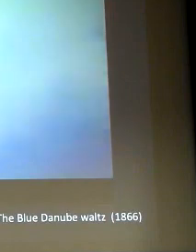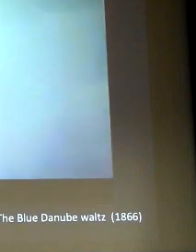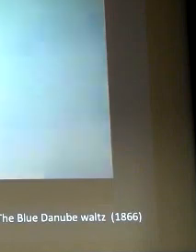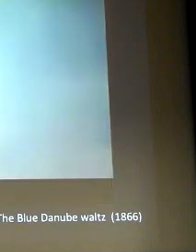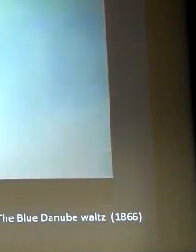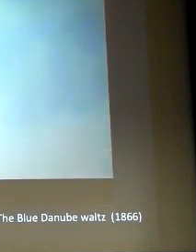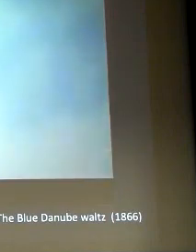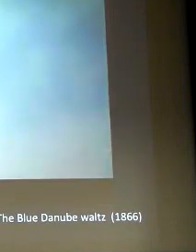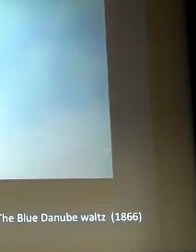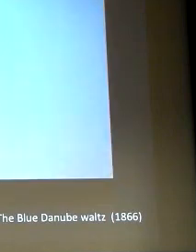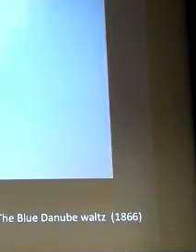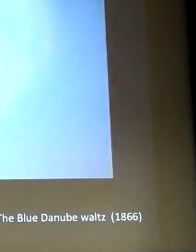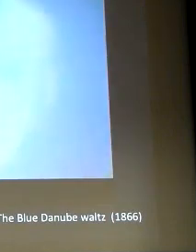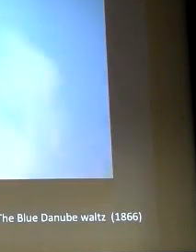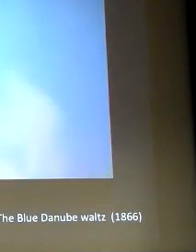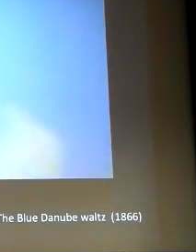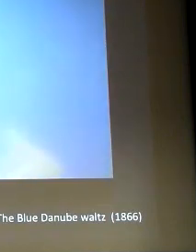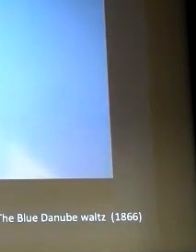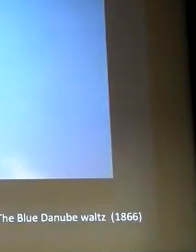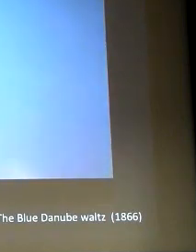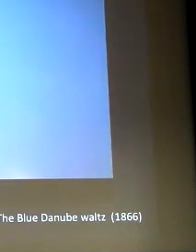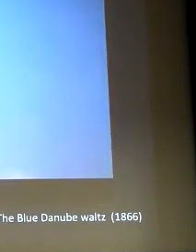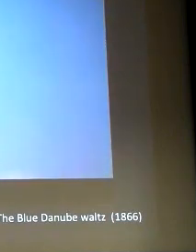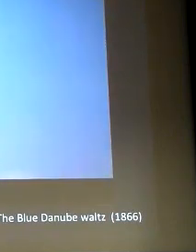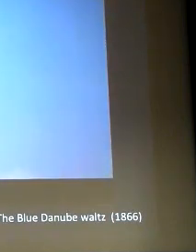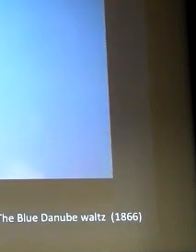Kubrick was manning the camera for the shot.